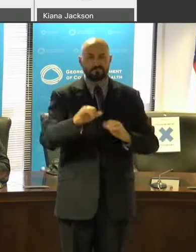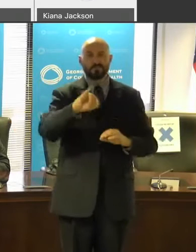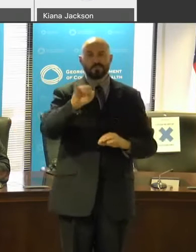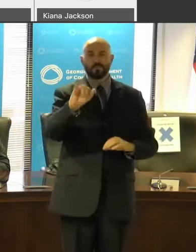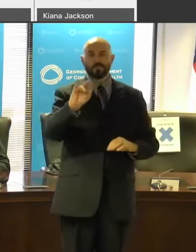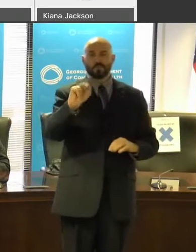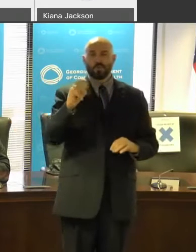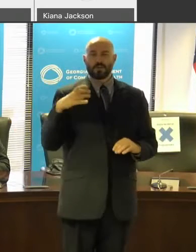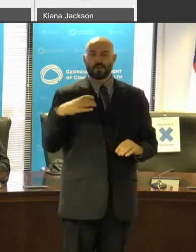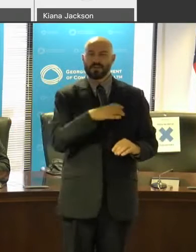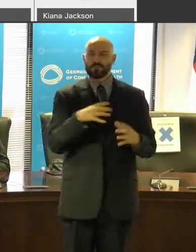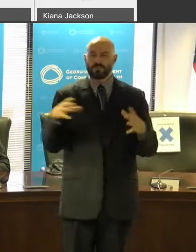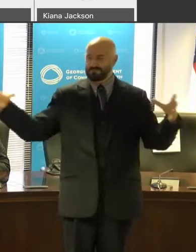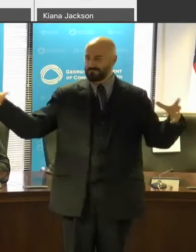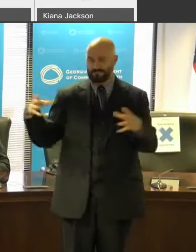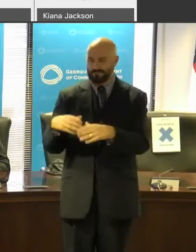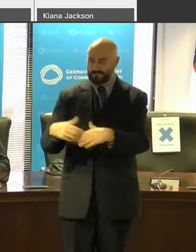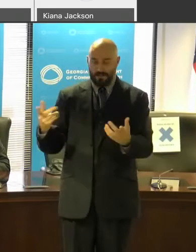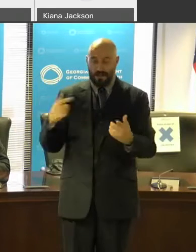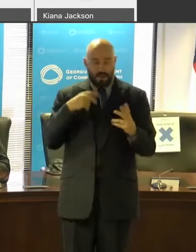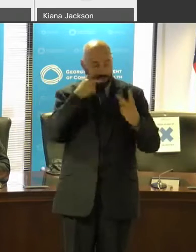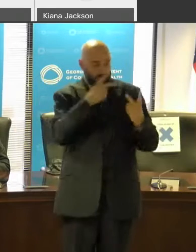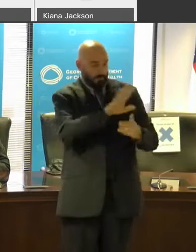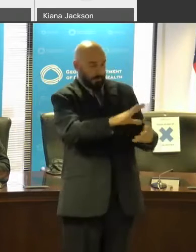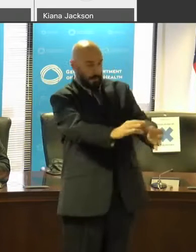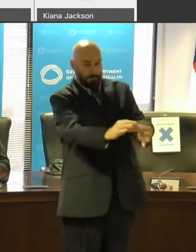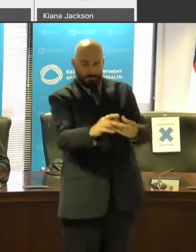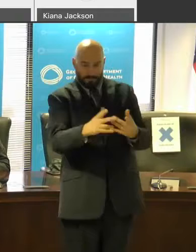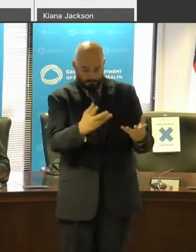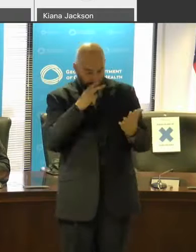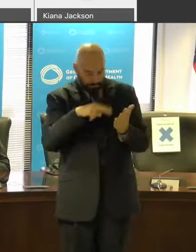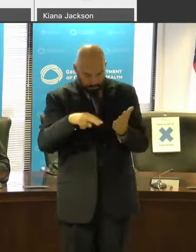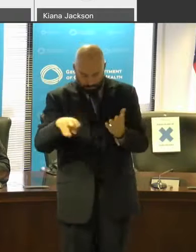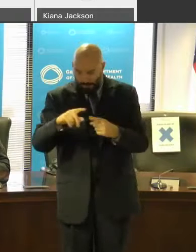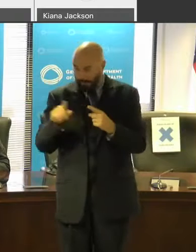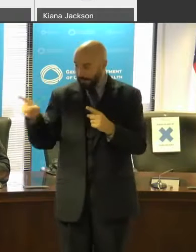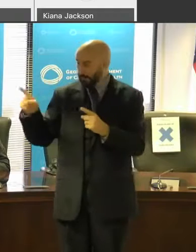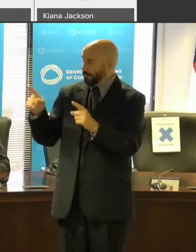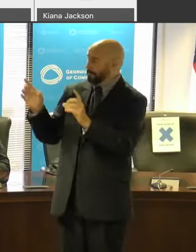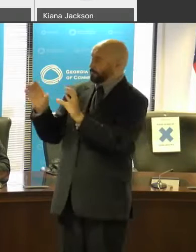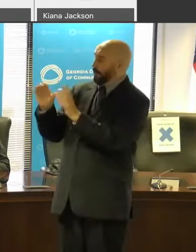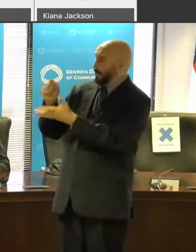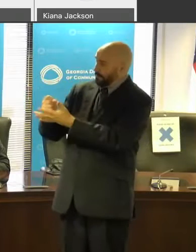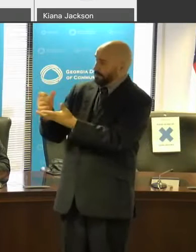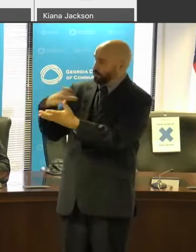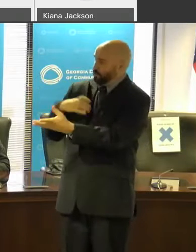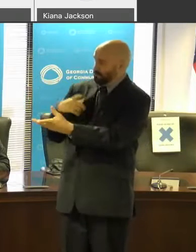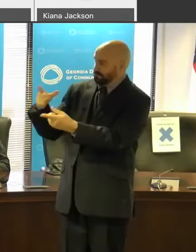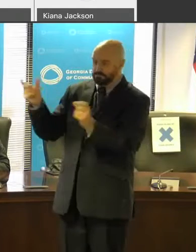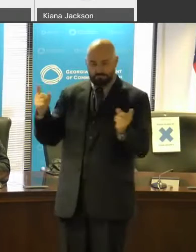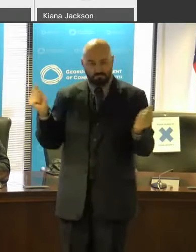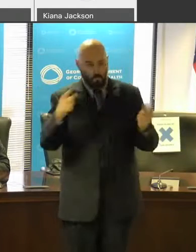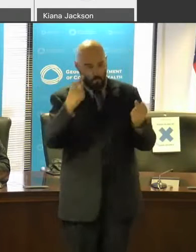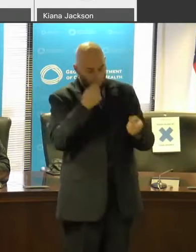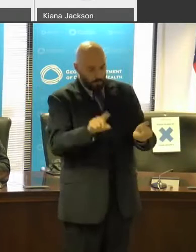of the comments and the required compliance to become Joint Commission accredited, DCH agreed with the commenter and will recognize